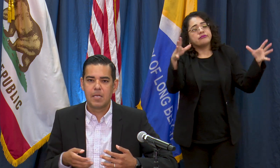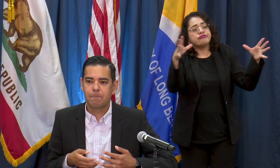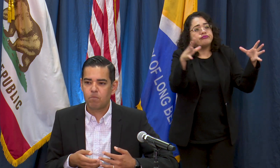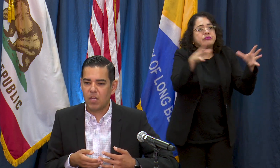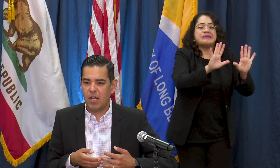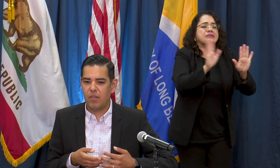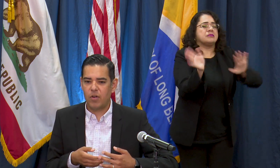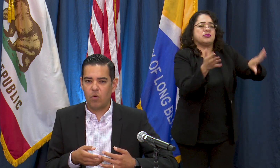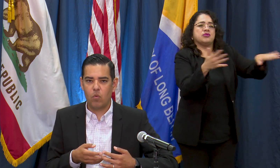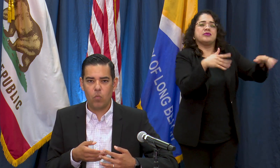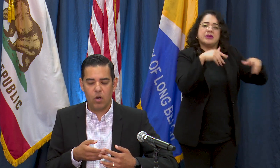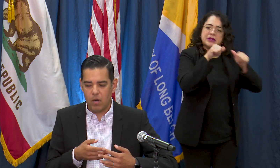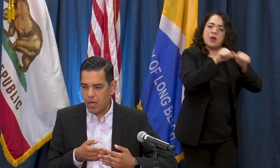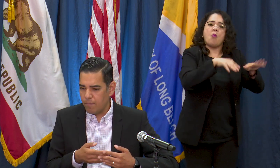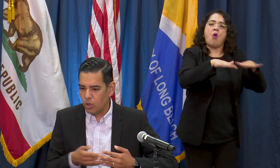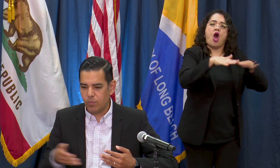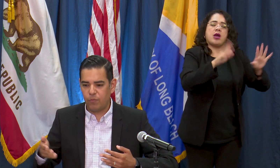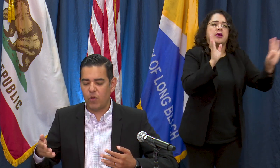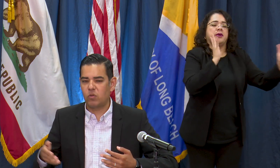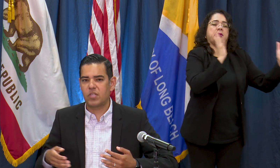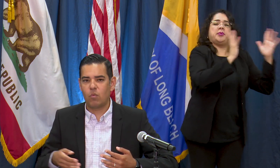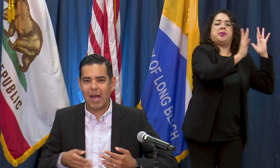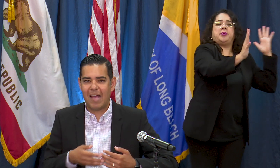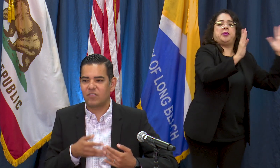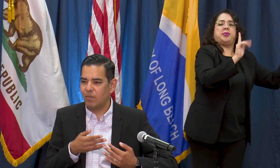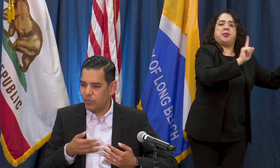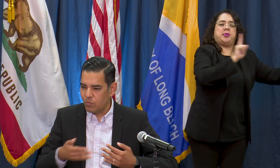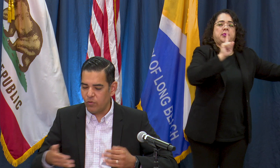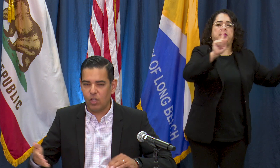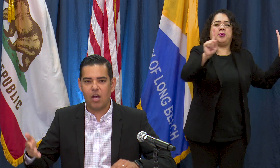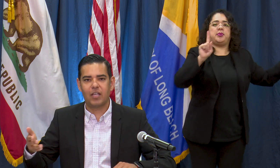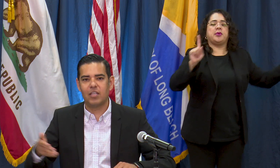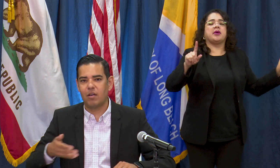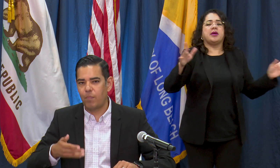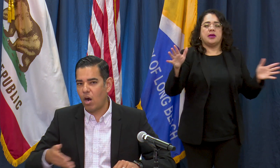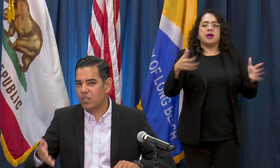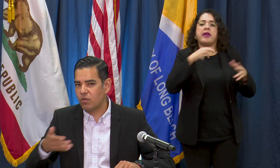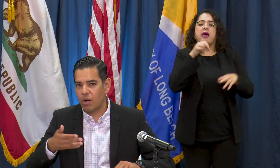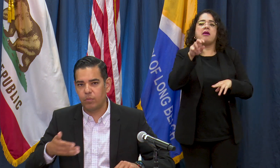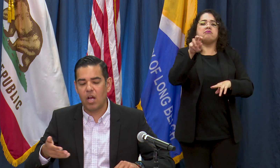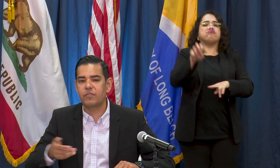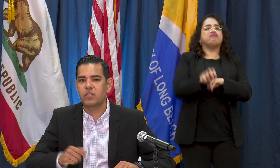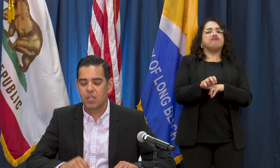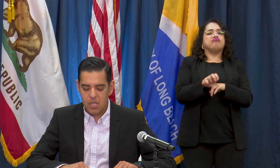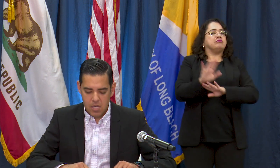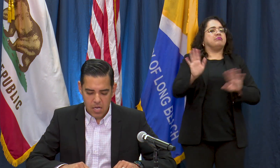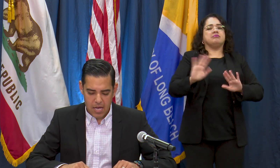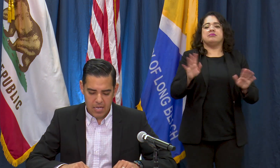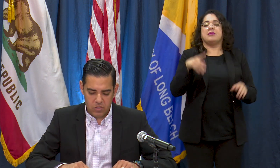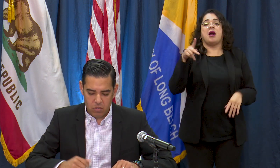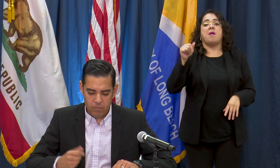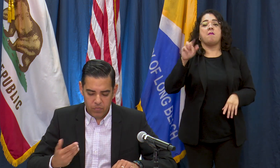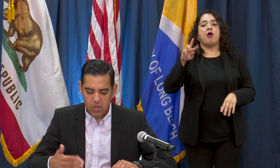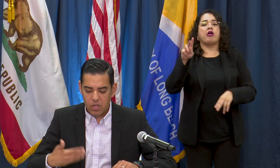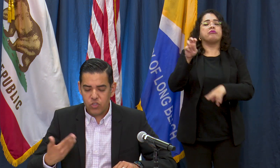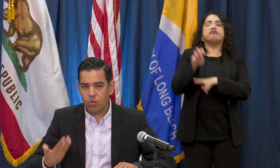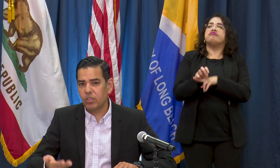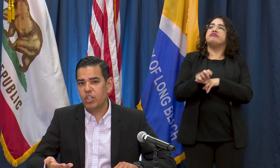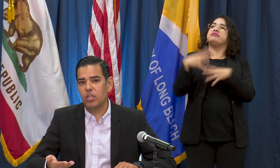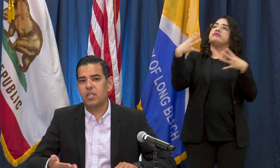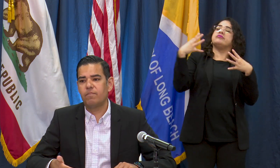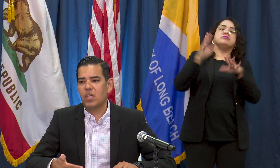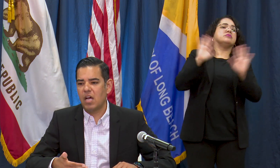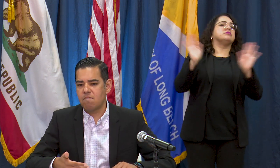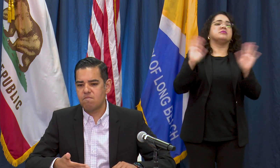gathering. There were multiple folks that were asked to move along in our parks or in our bluffs. And so